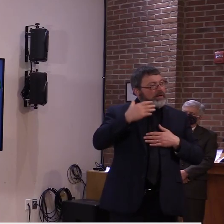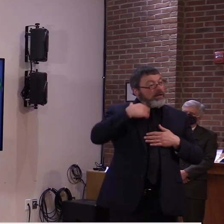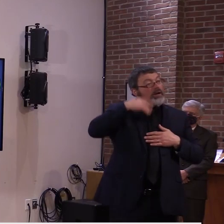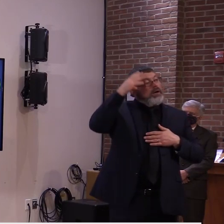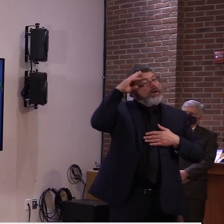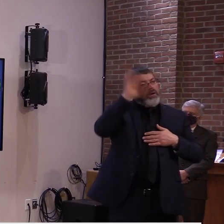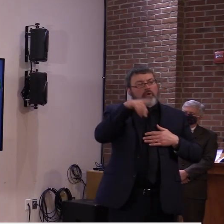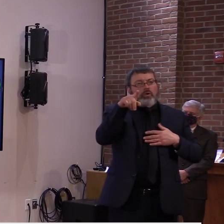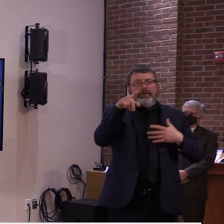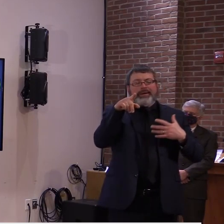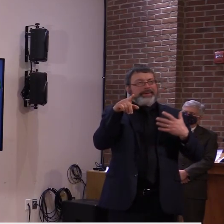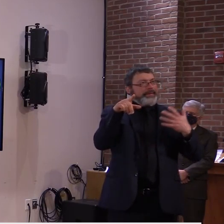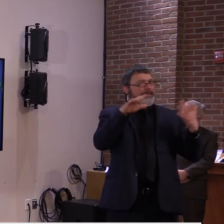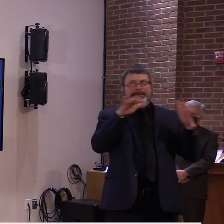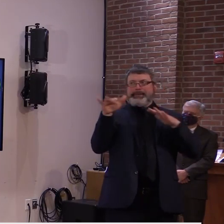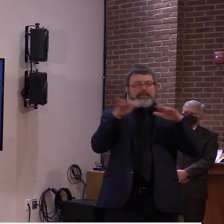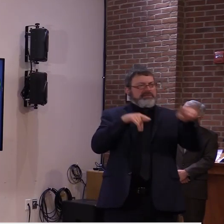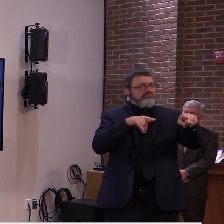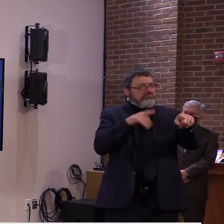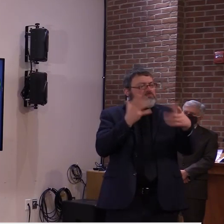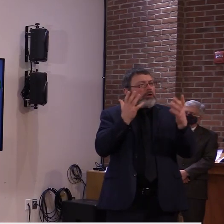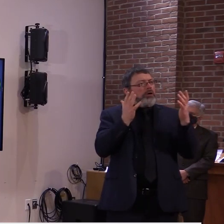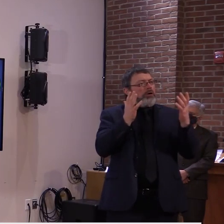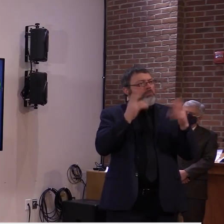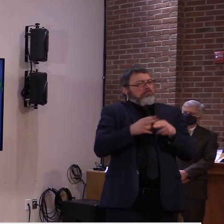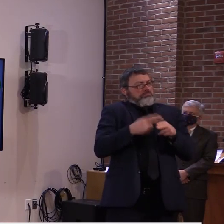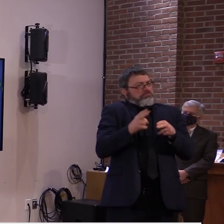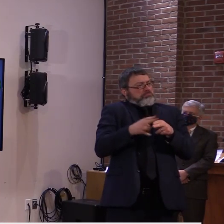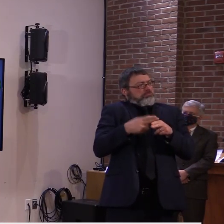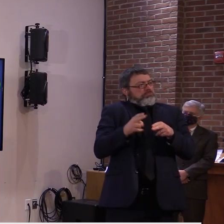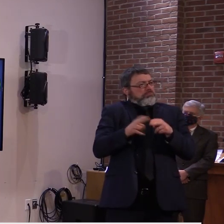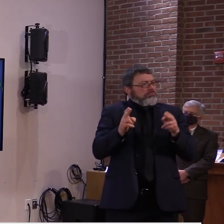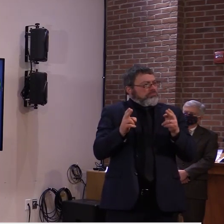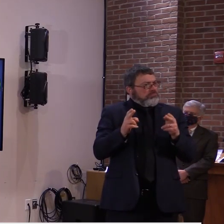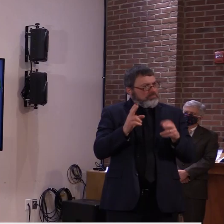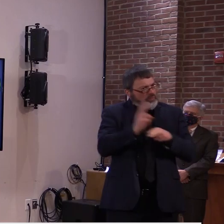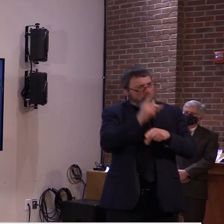similar PTSD issues like they are. And although